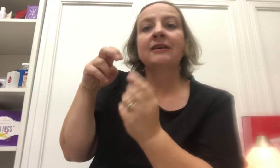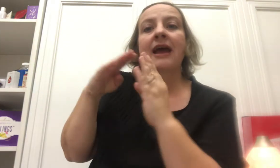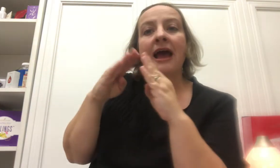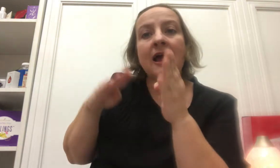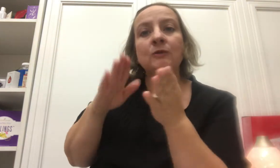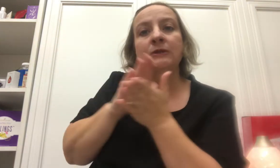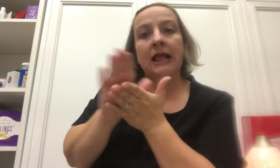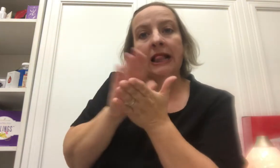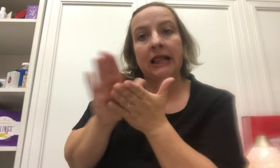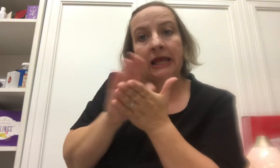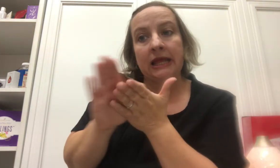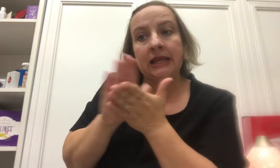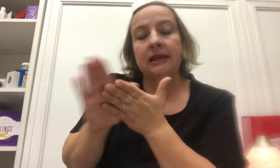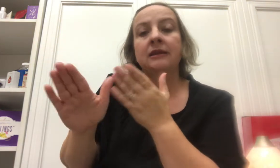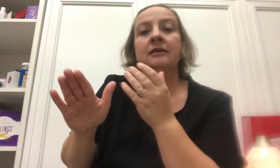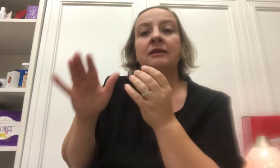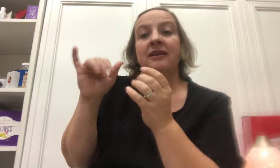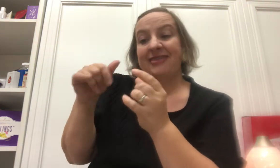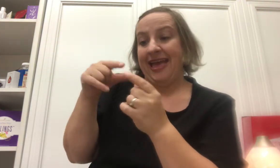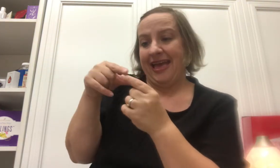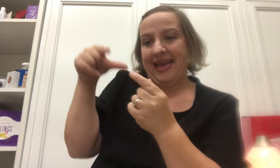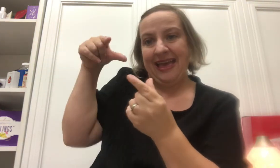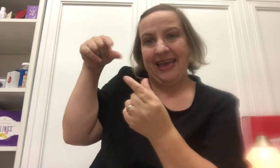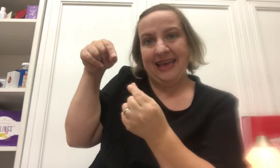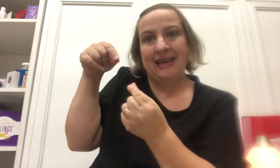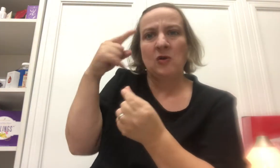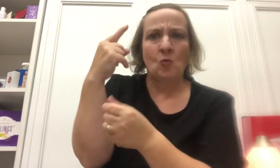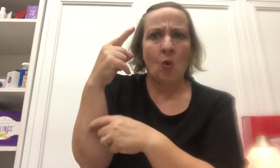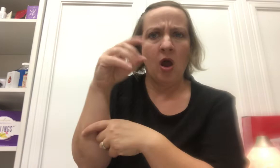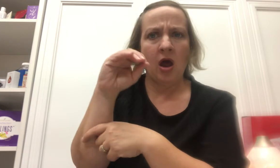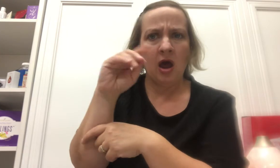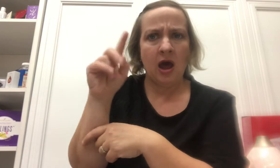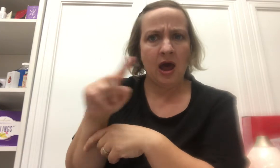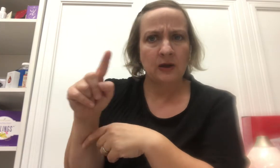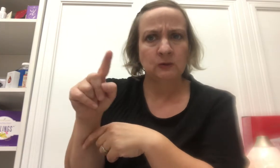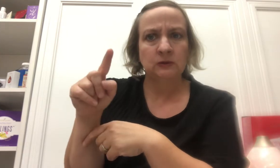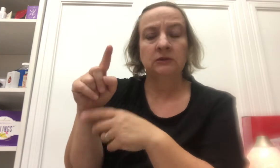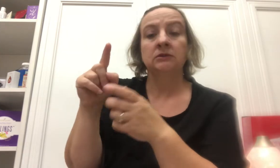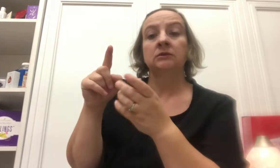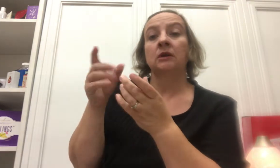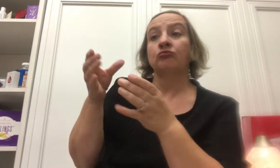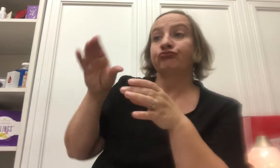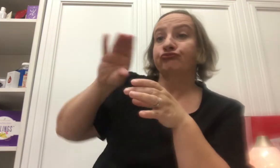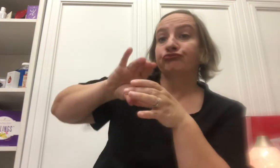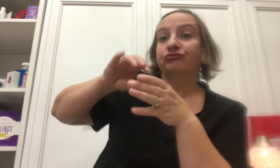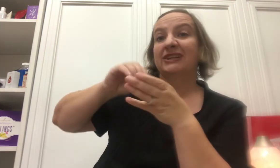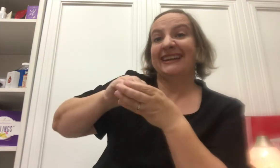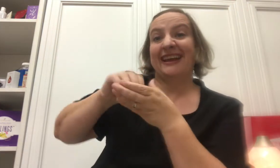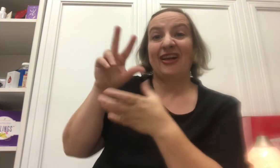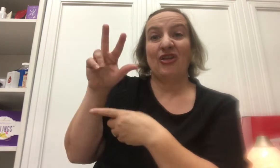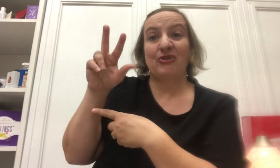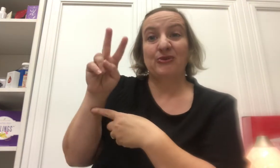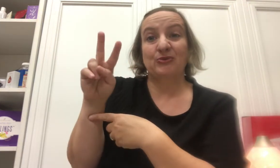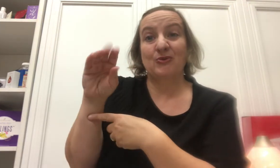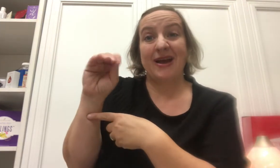Thieves household cleaner. It's just an ounce in there. And what you would do is add that